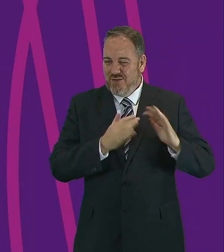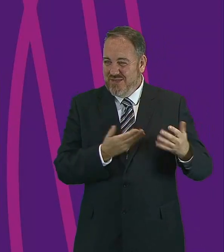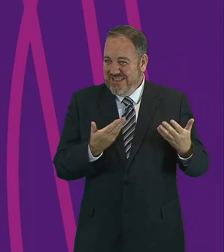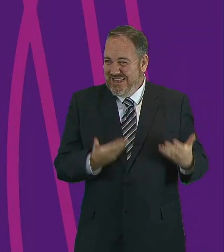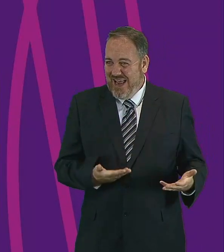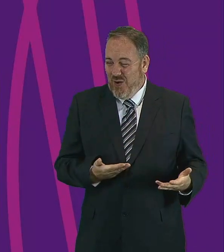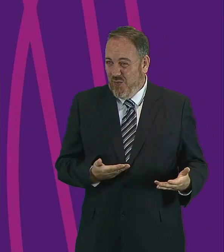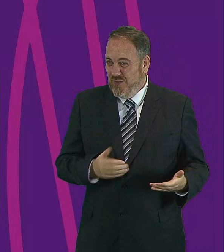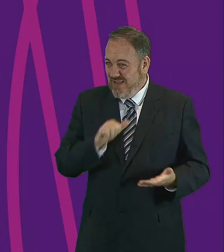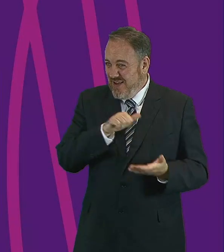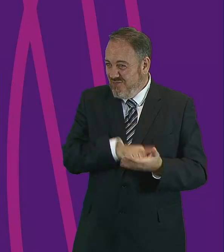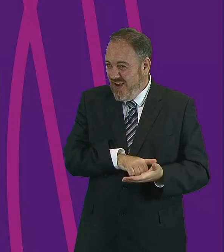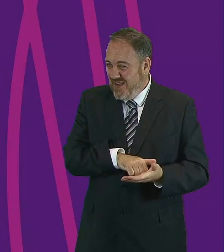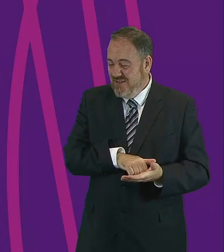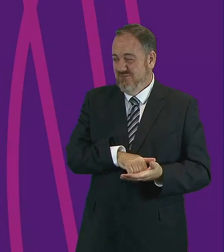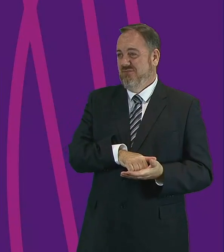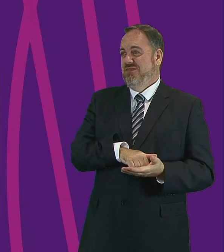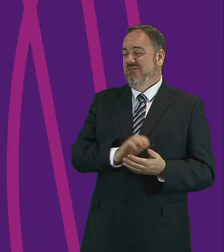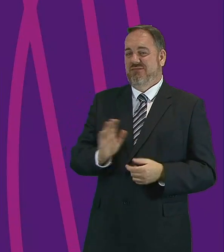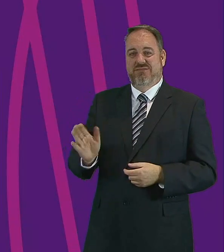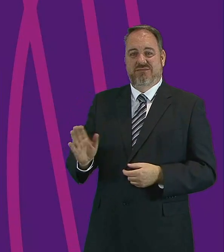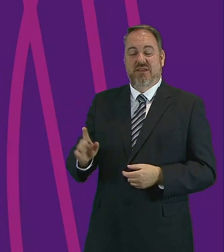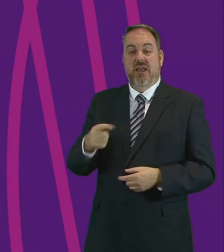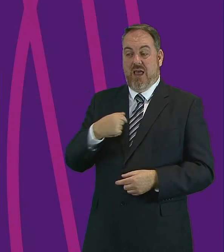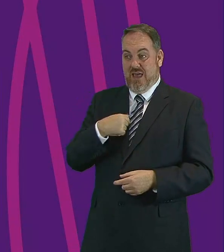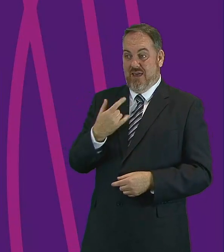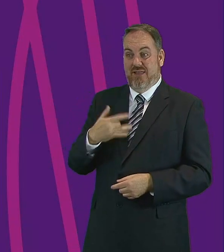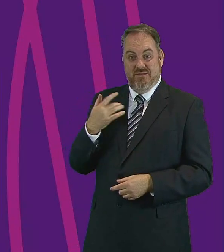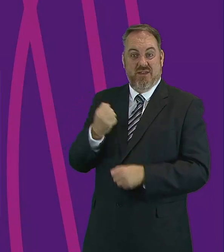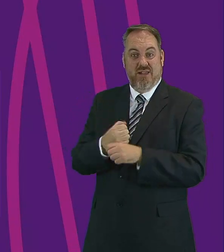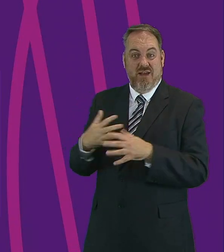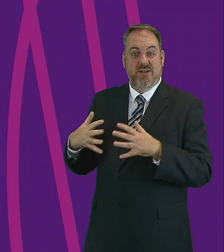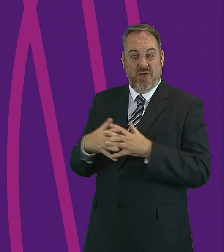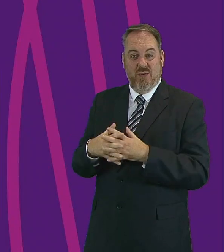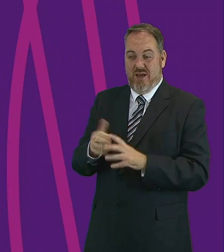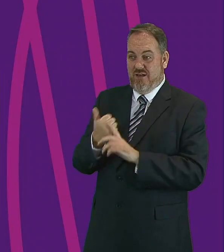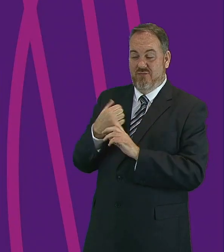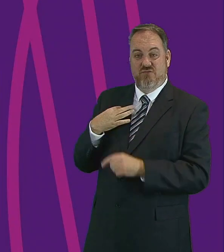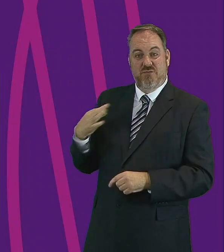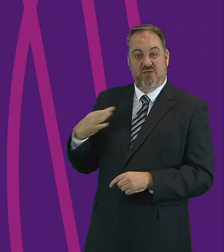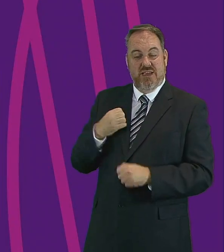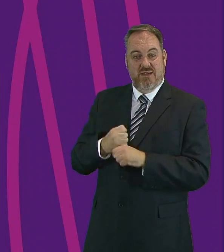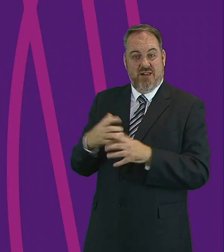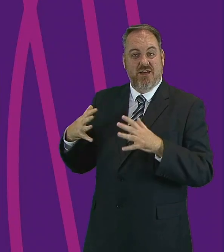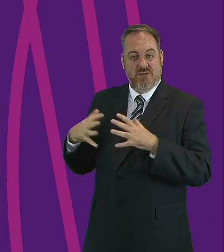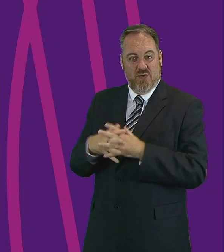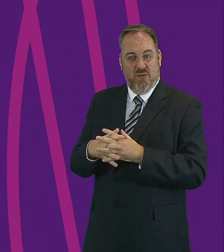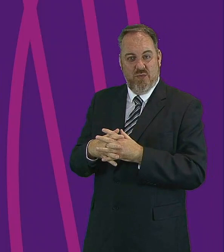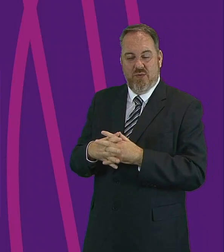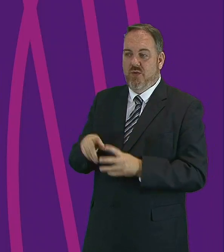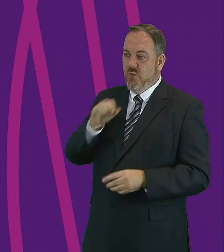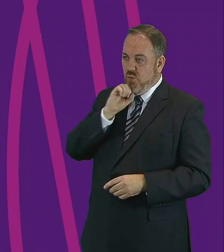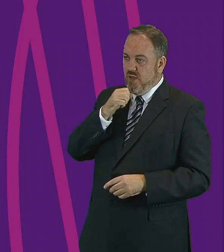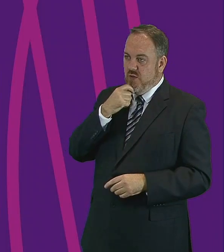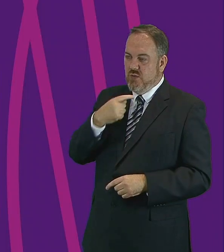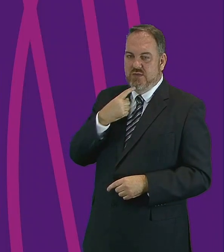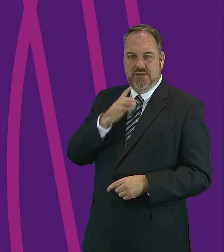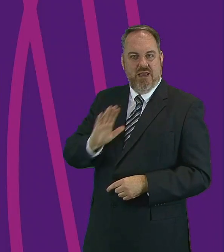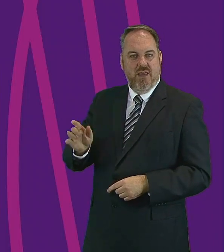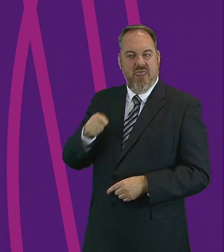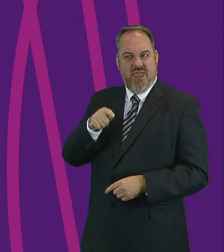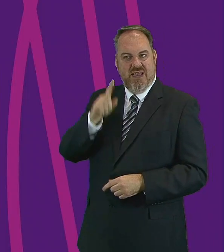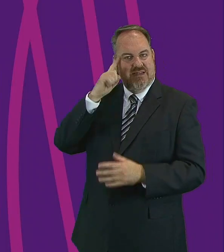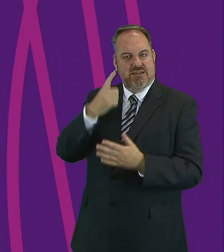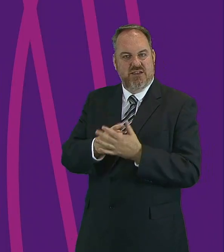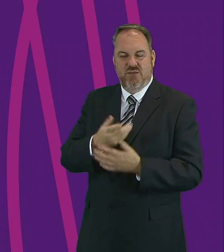answer? So as a fellow Glasgow MSP and someone I know cares passionately about these issues, will you condemn that proposal and decision